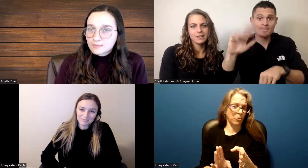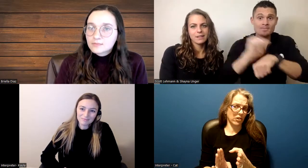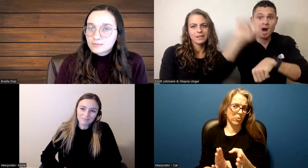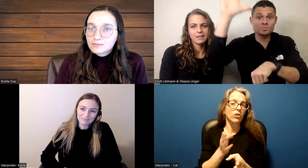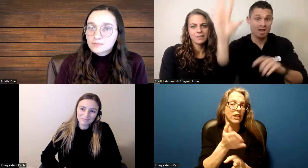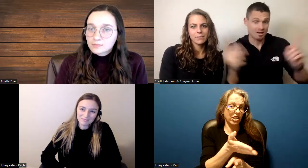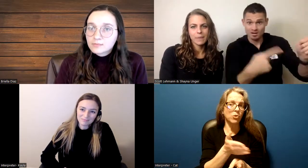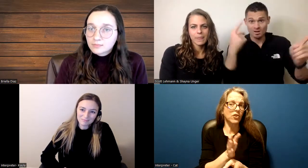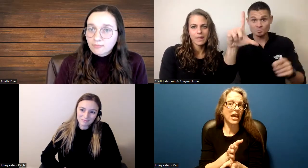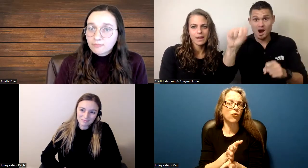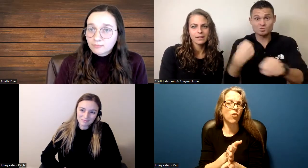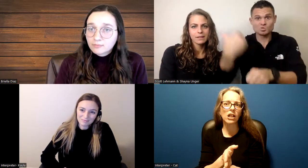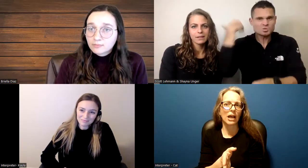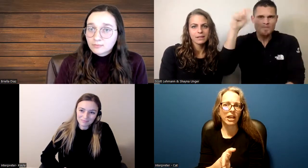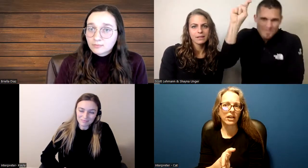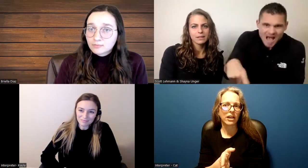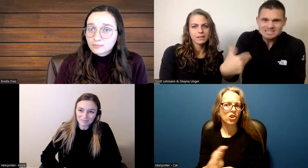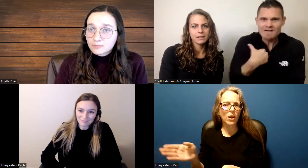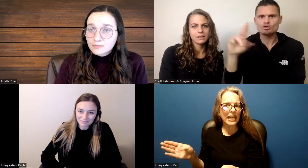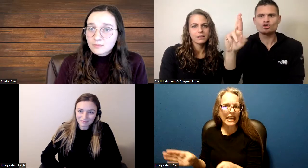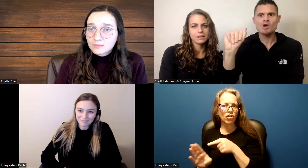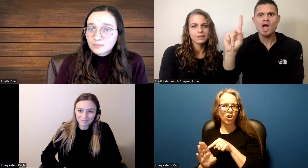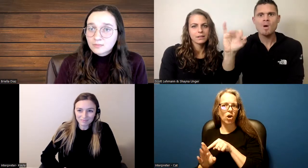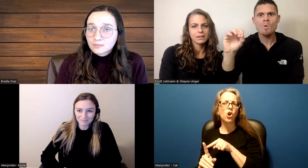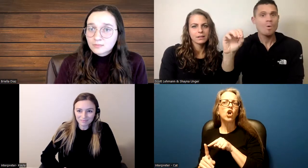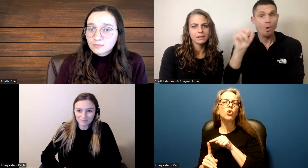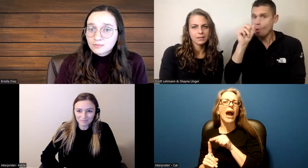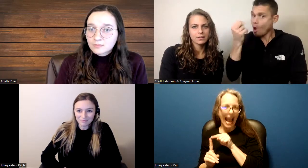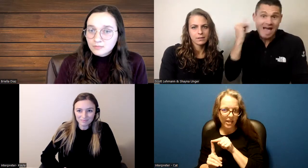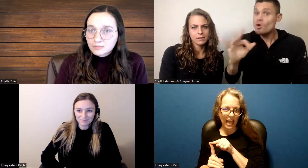is possible. Like she was saying, rock climbing. 20